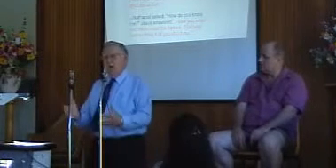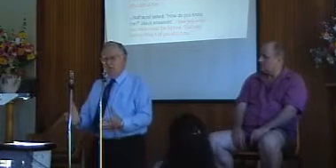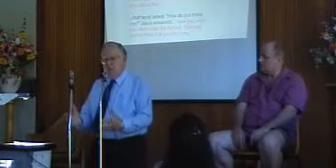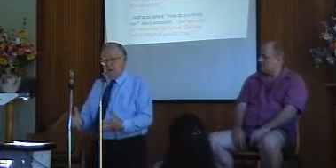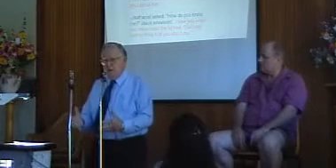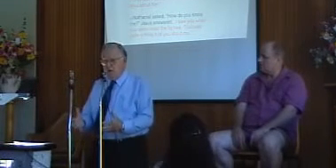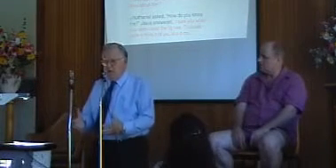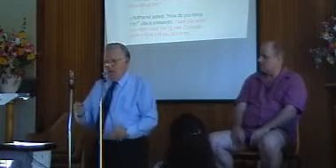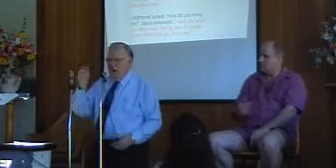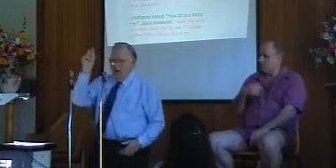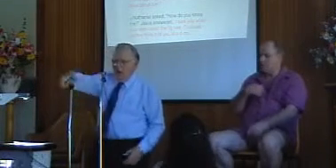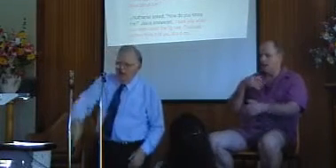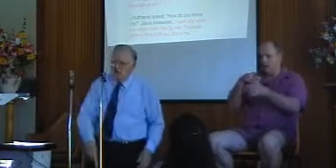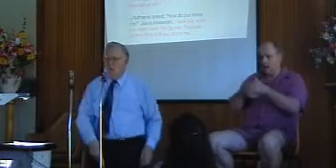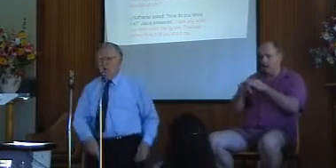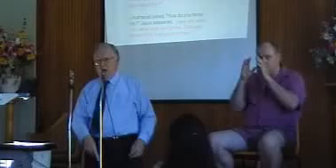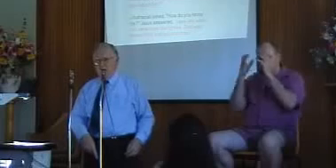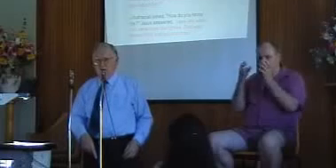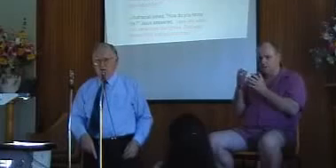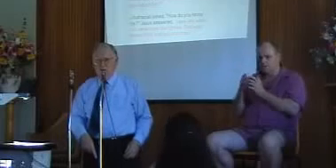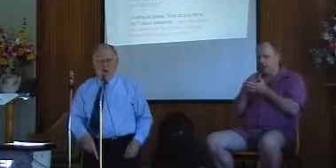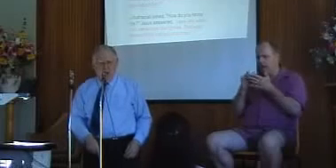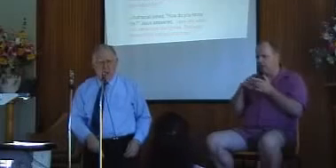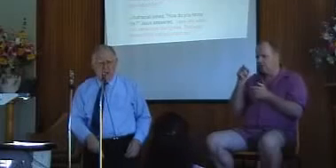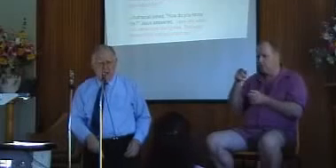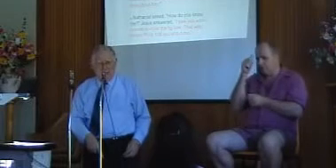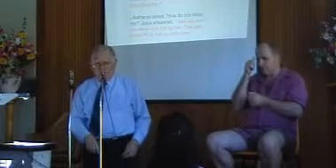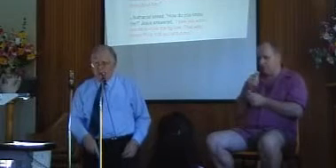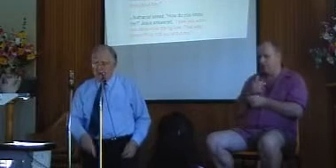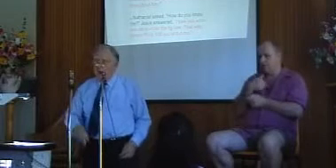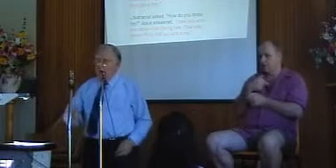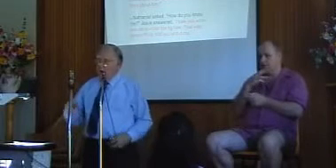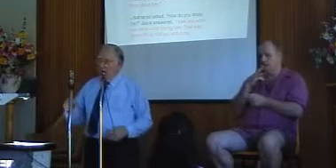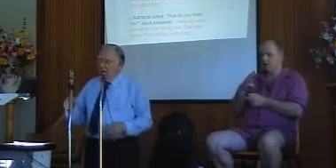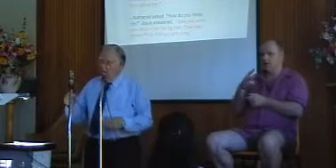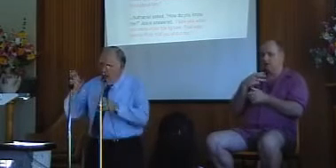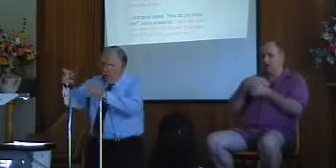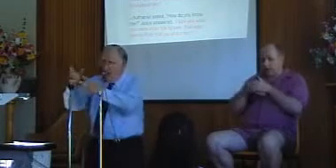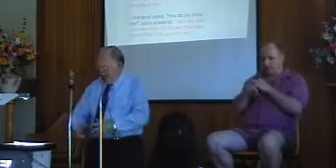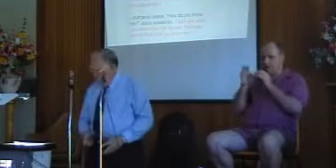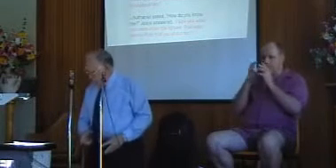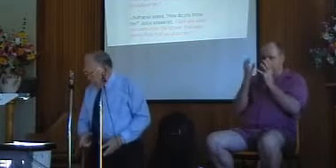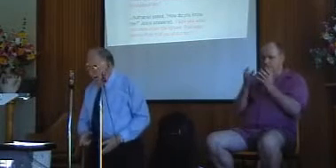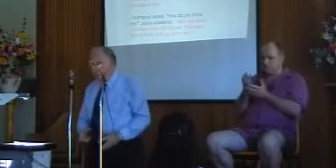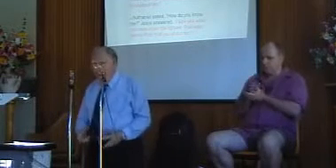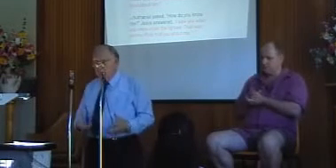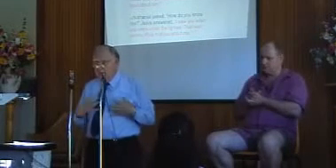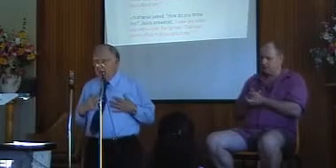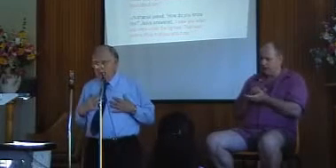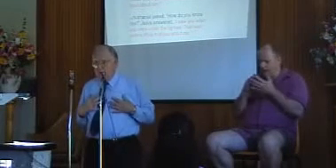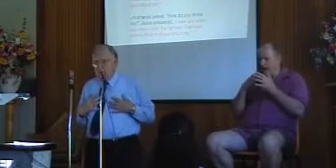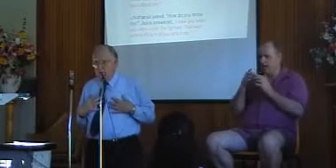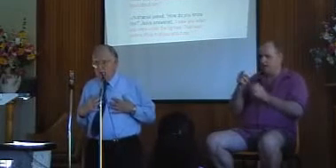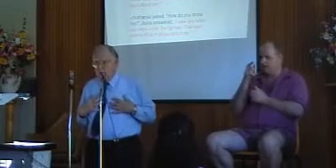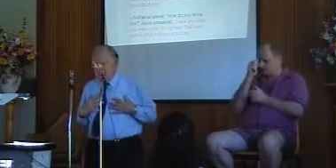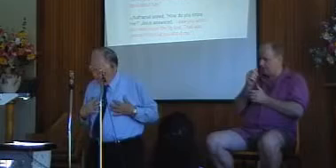"I'm under the fig tree? How did you know I was under the fig tree?" And that is where Philip came